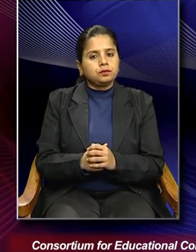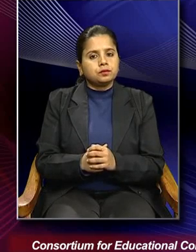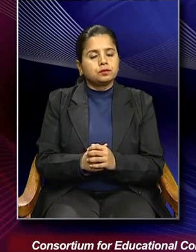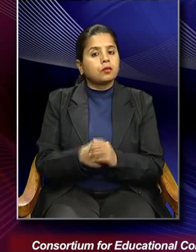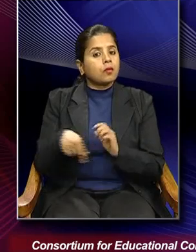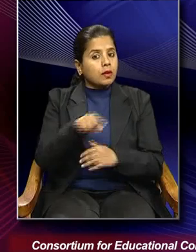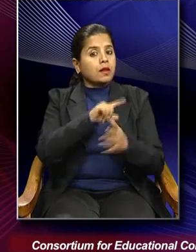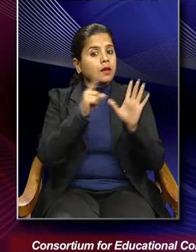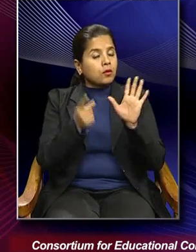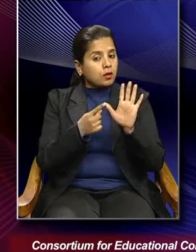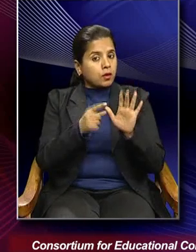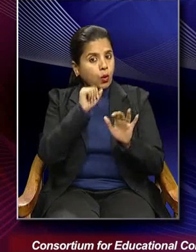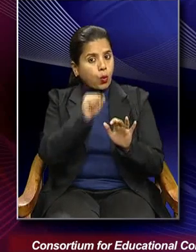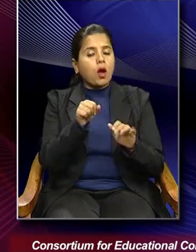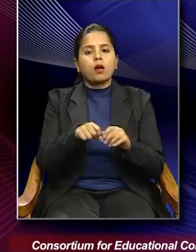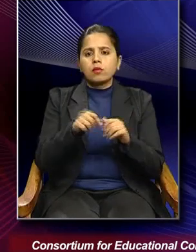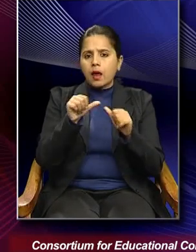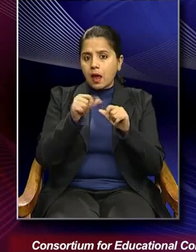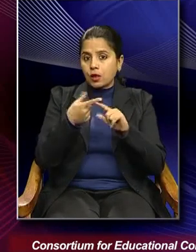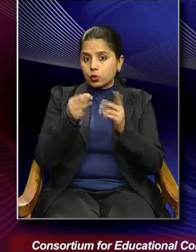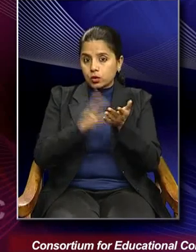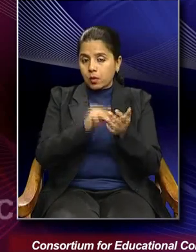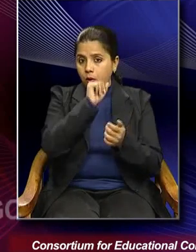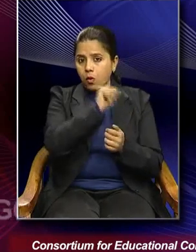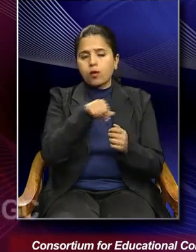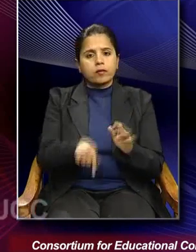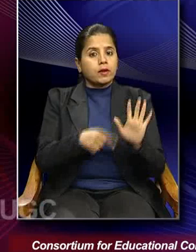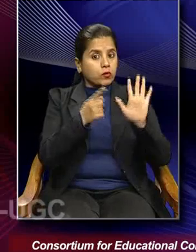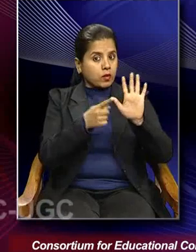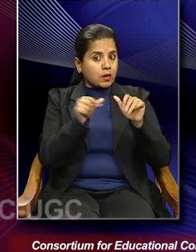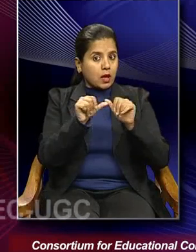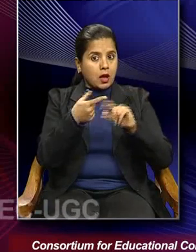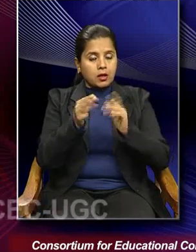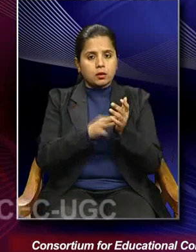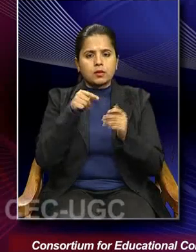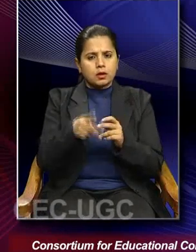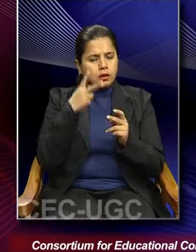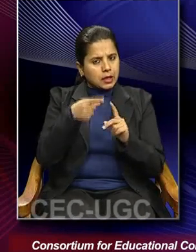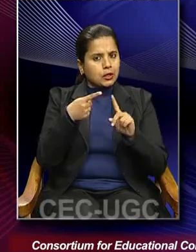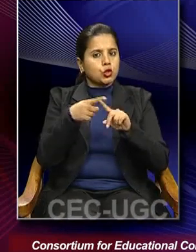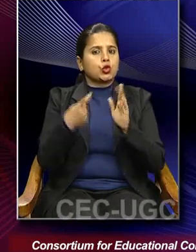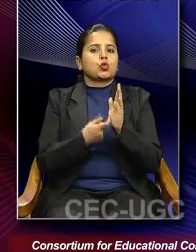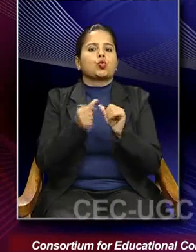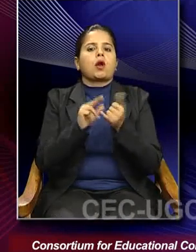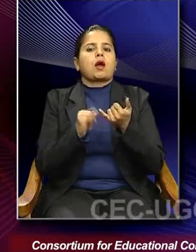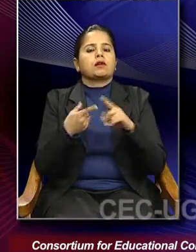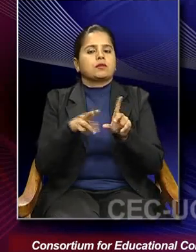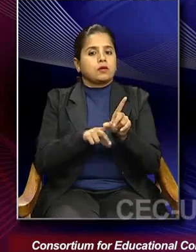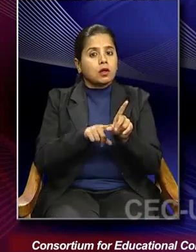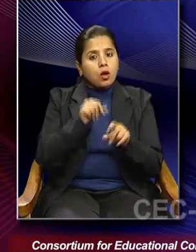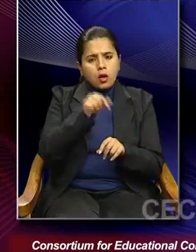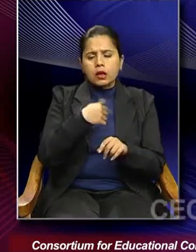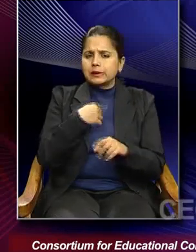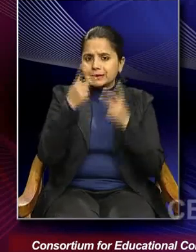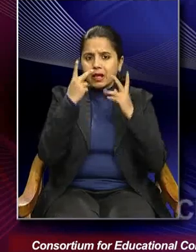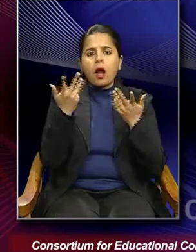The fifth axiom, now we move on to the fifth axiom of transitivity. Let us see how